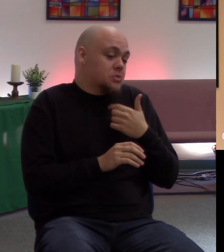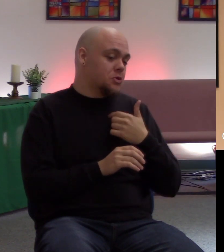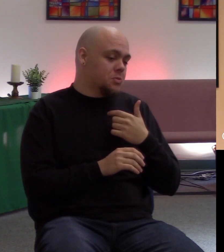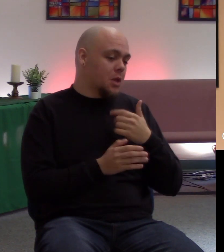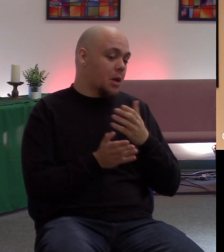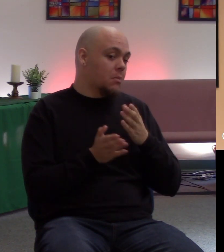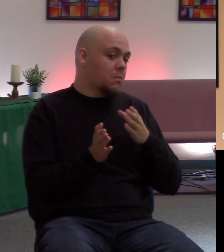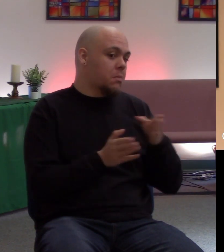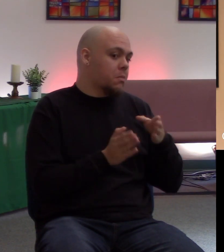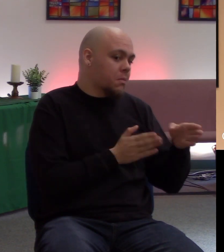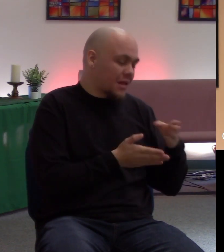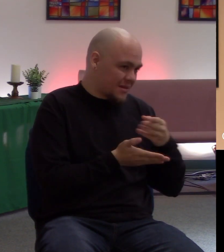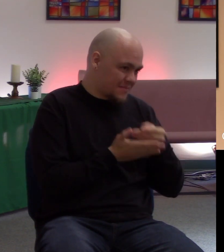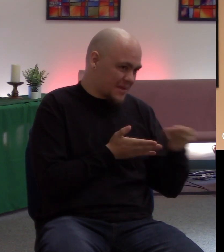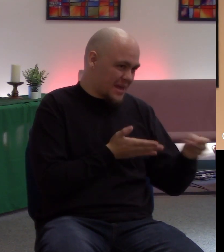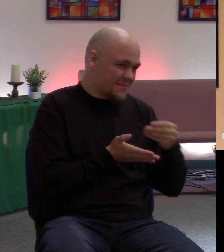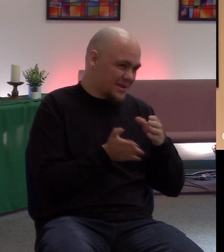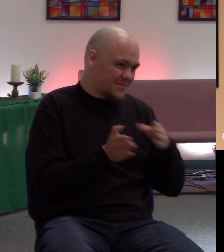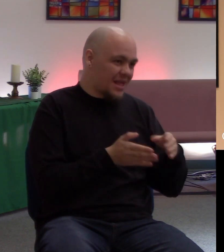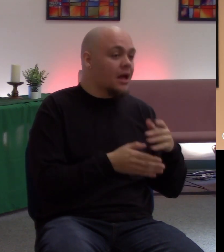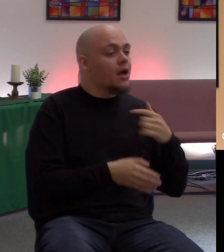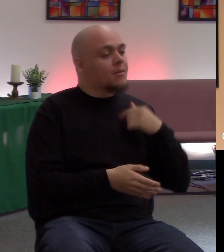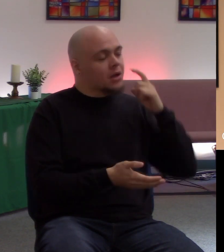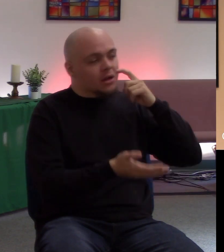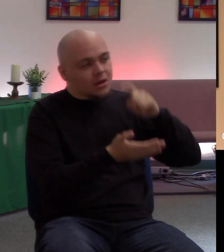I'm on like an installment plan, aren't I? Just